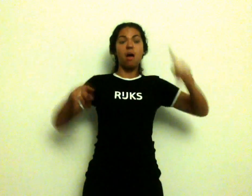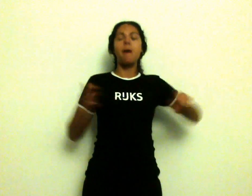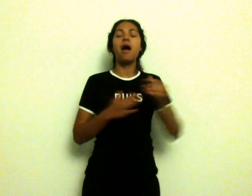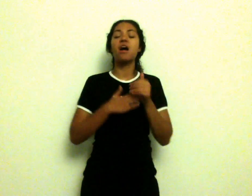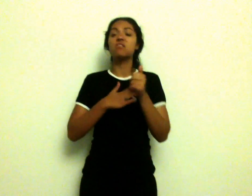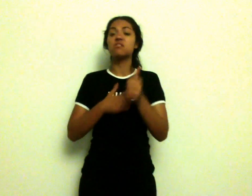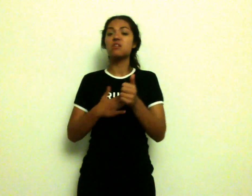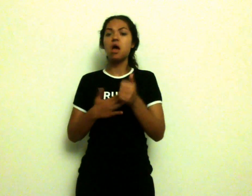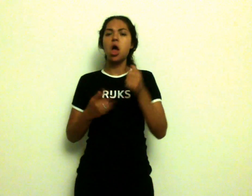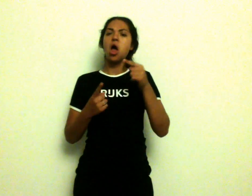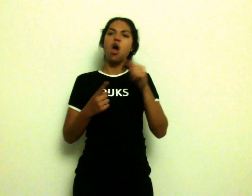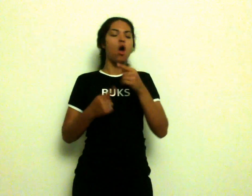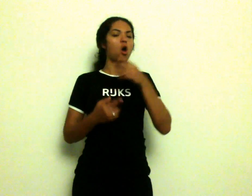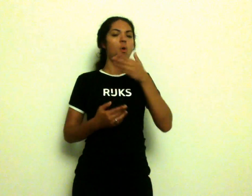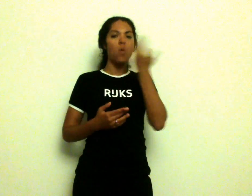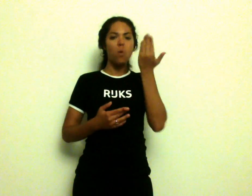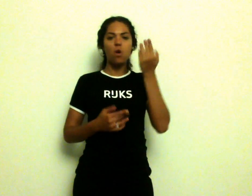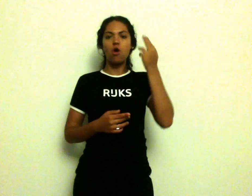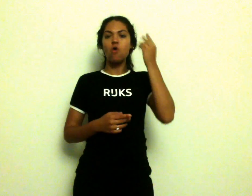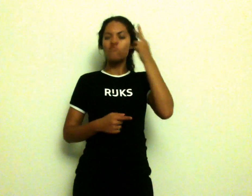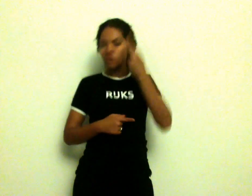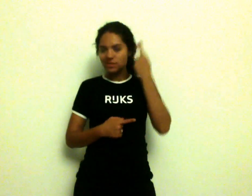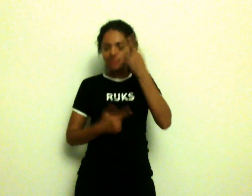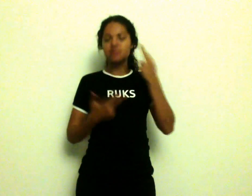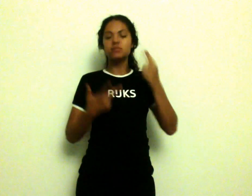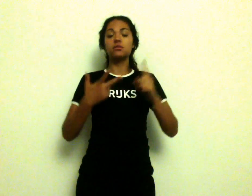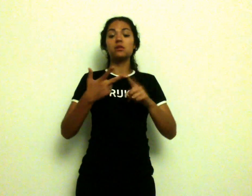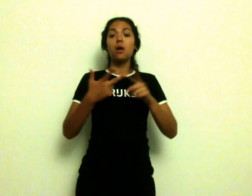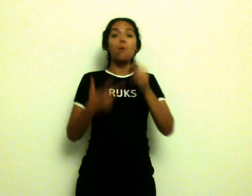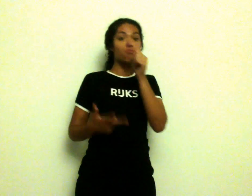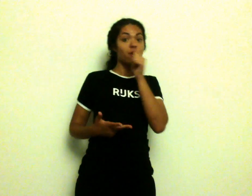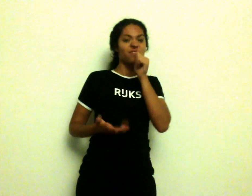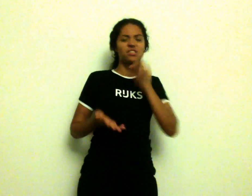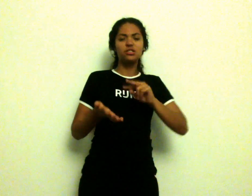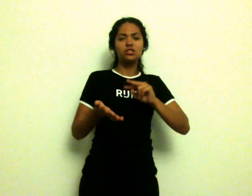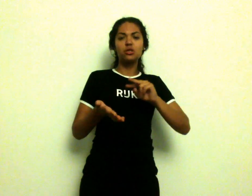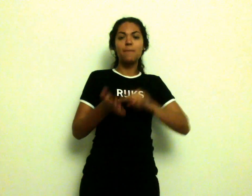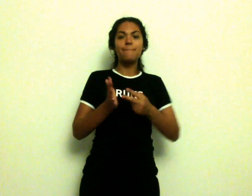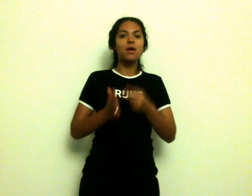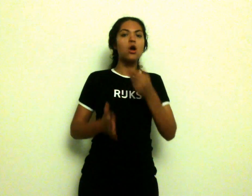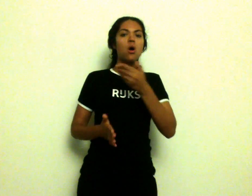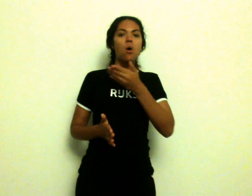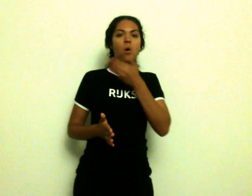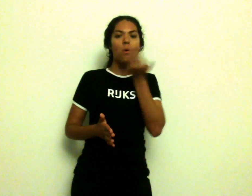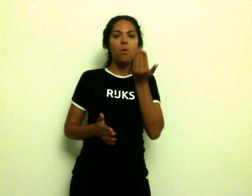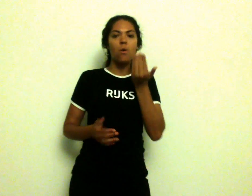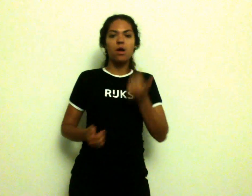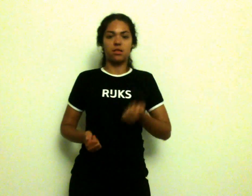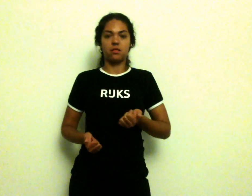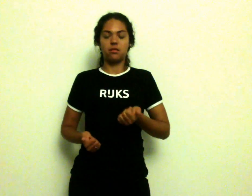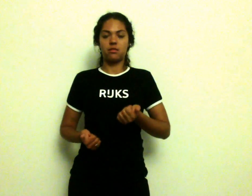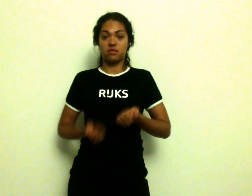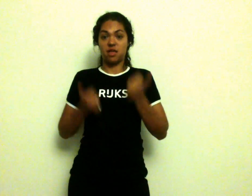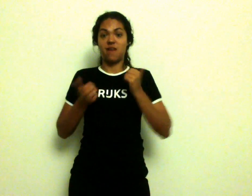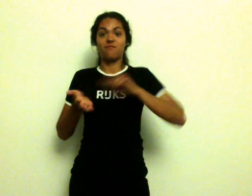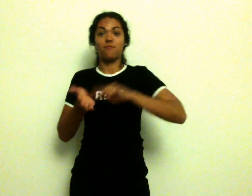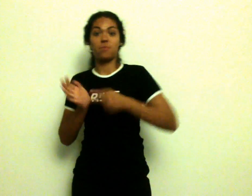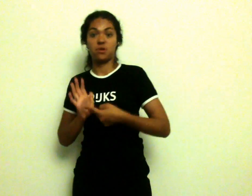no meaning. What do I mean by privatization? It is where there is a breakdown between your public and your private